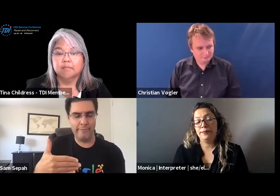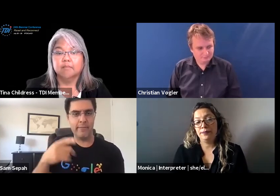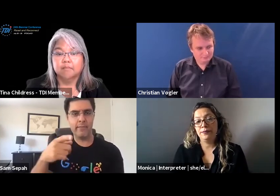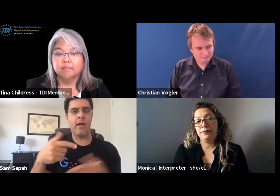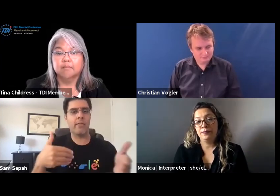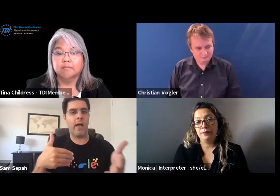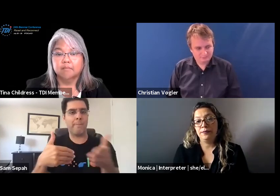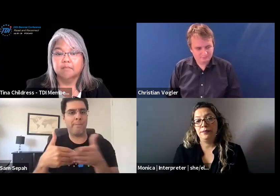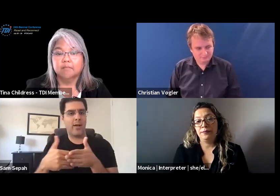part and,